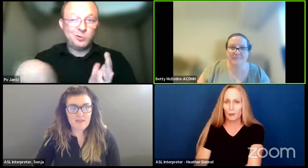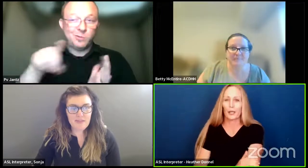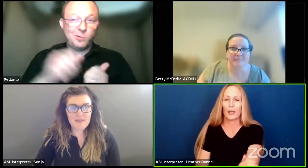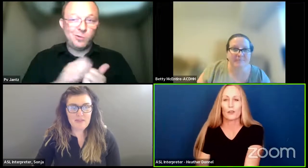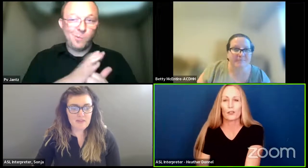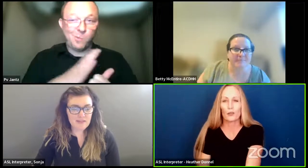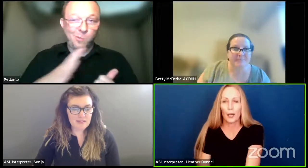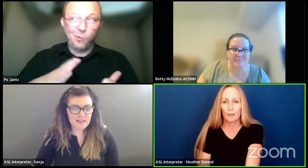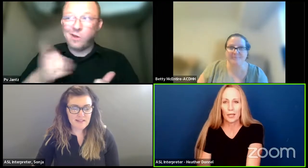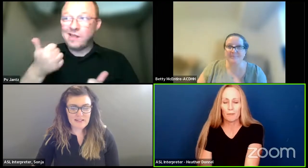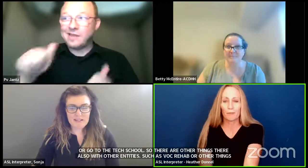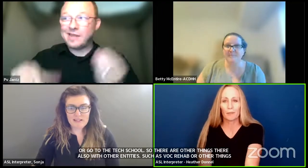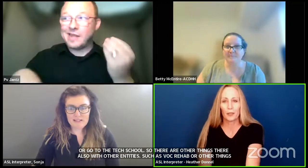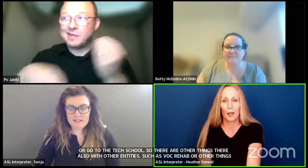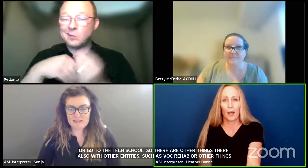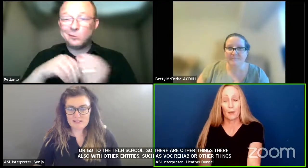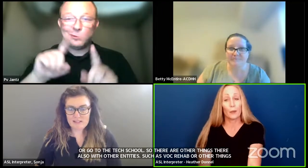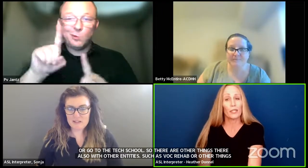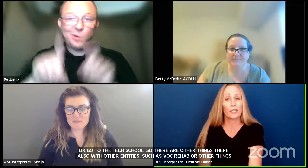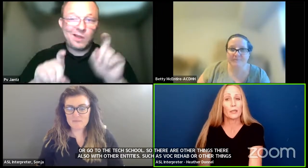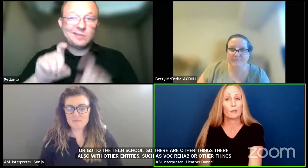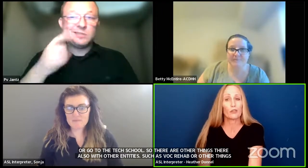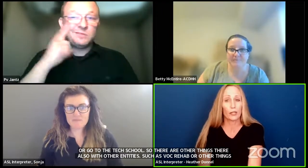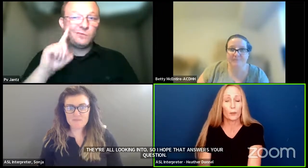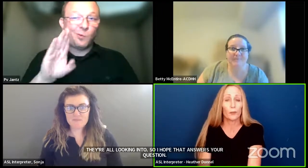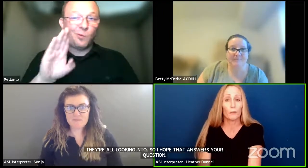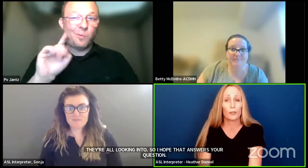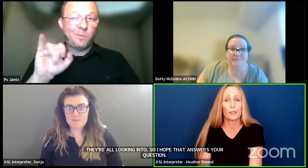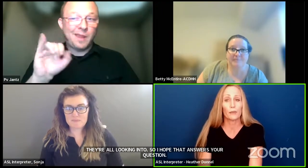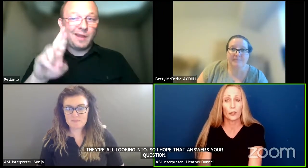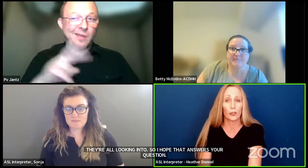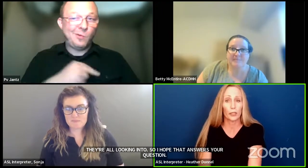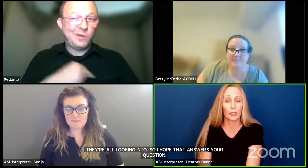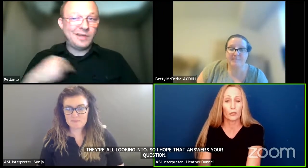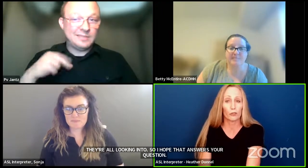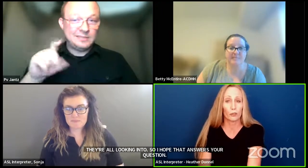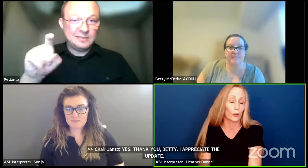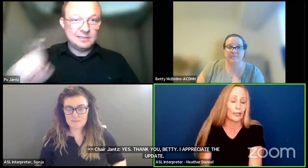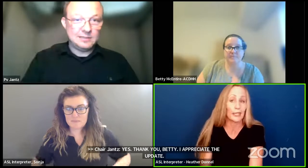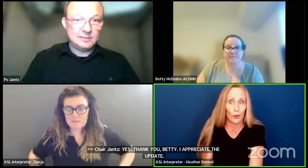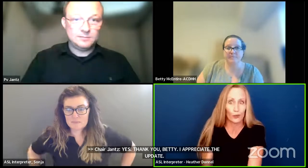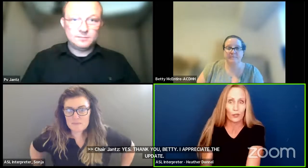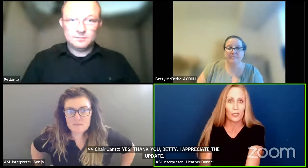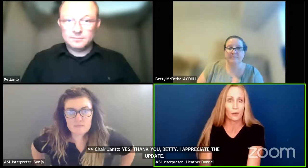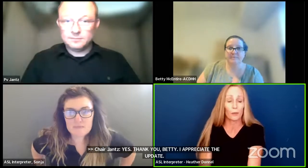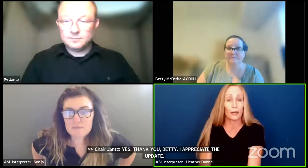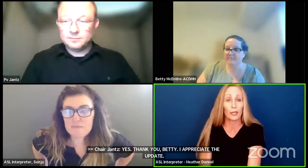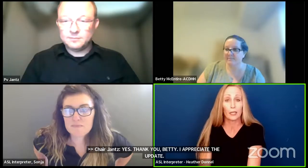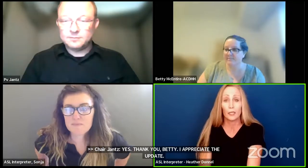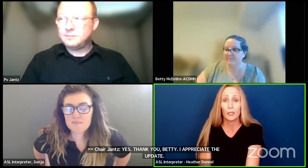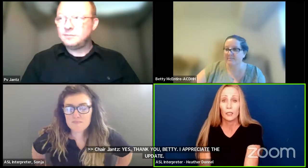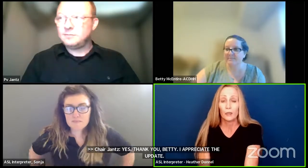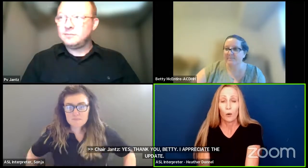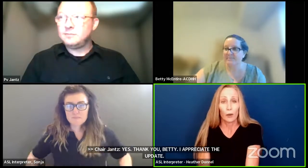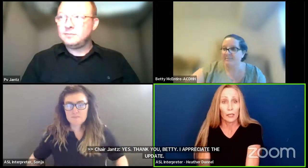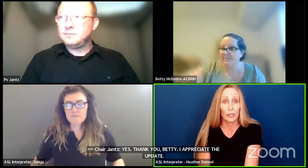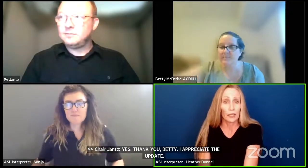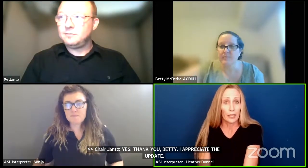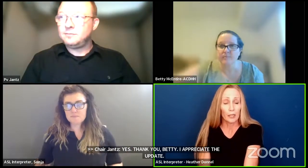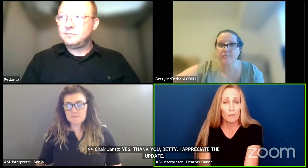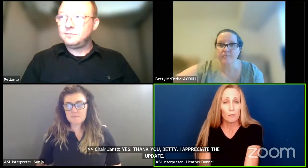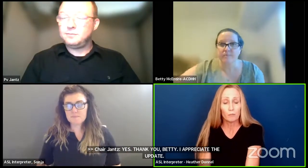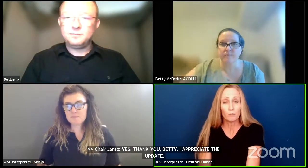Yes, thank you, Betty. I appreciate the update. And I wanted to double check with the board to see if there are any additional or any questions for Betty